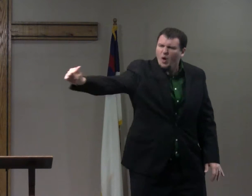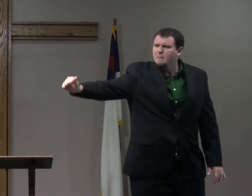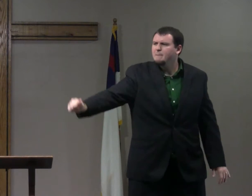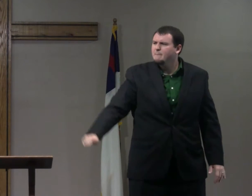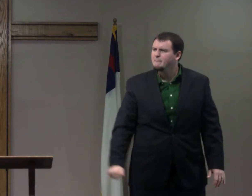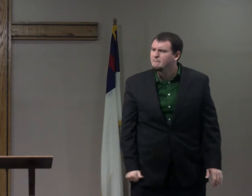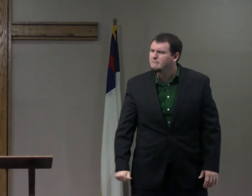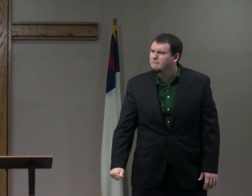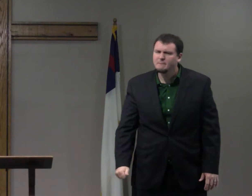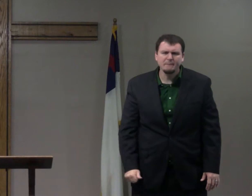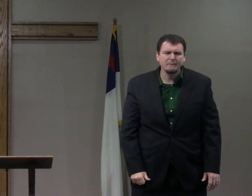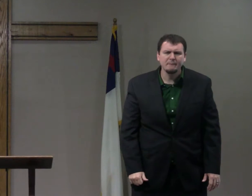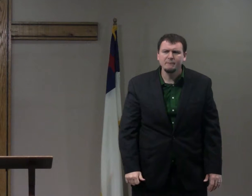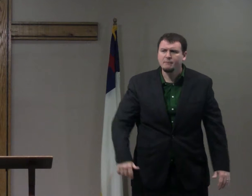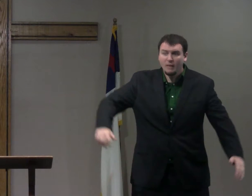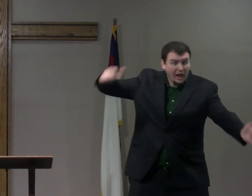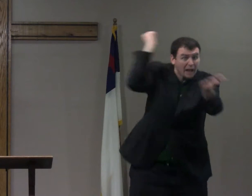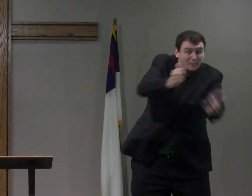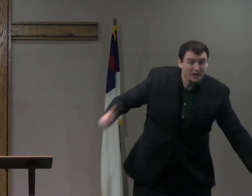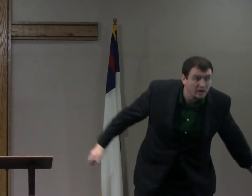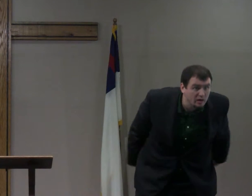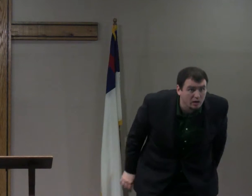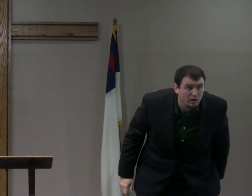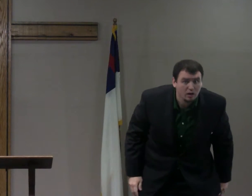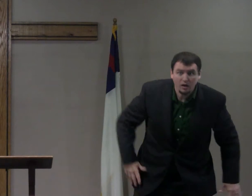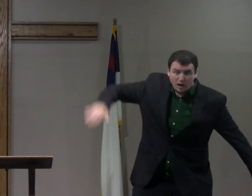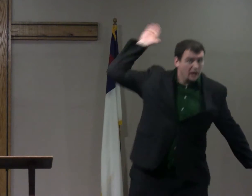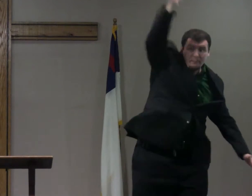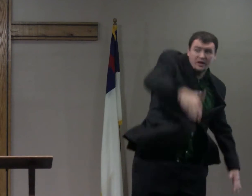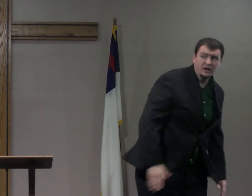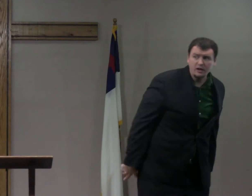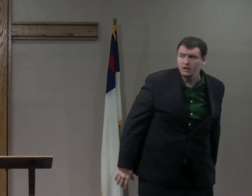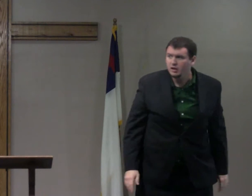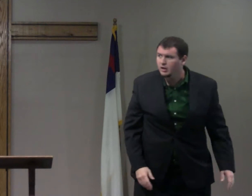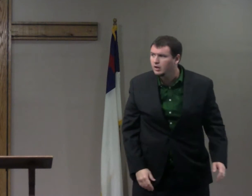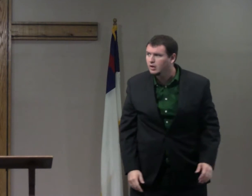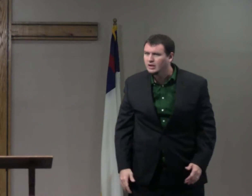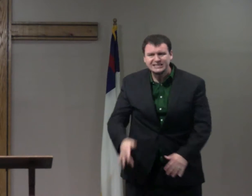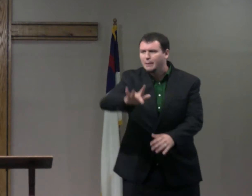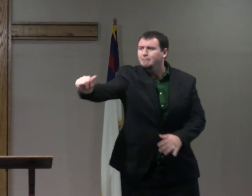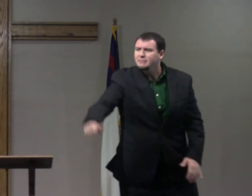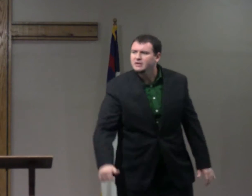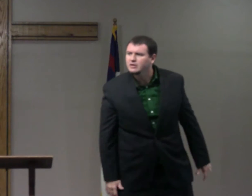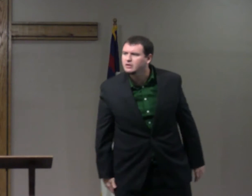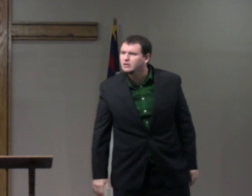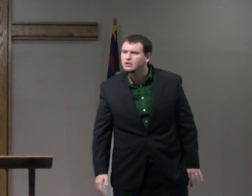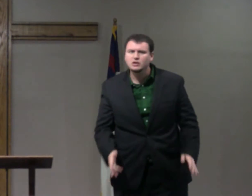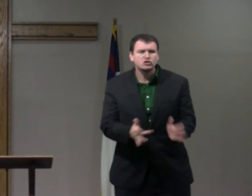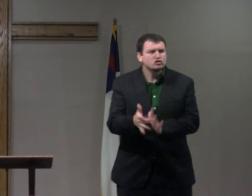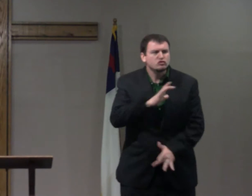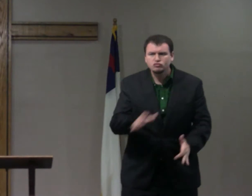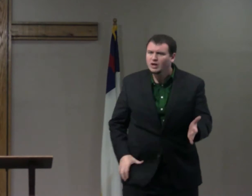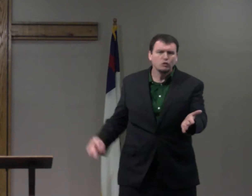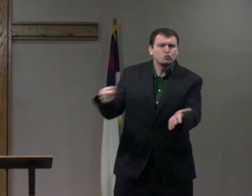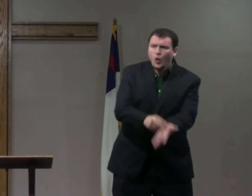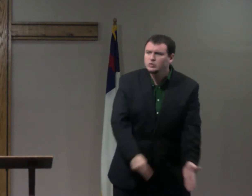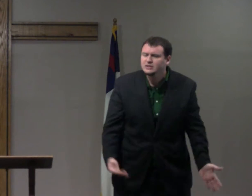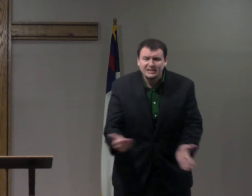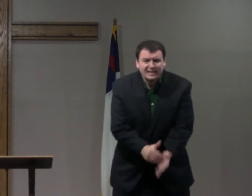If we were to go there, it would be empty. Amen. Amen. It's empty. He